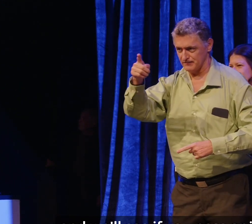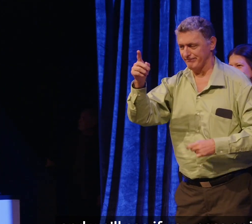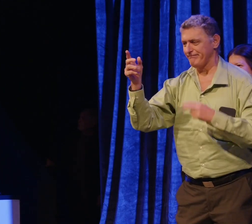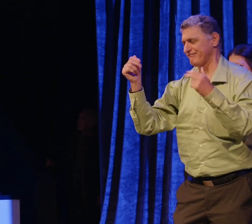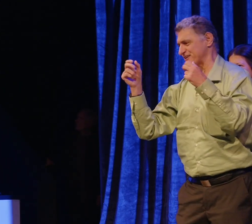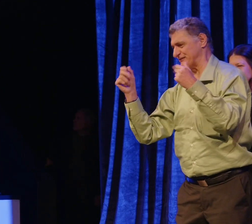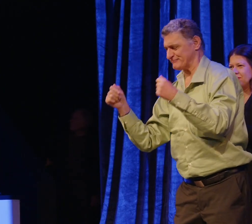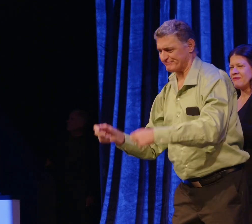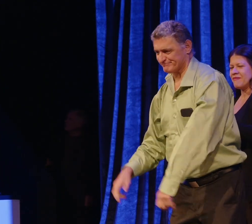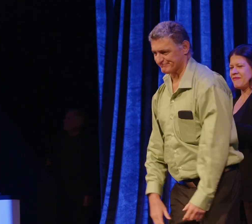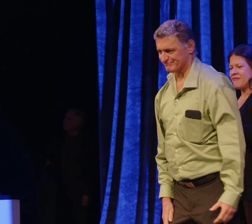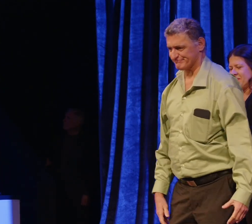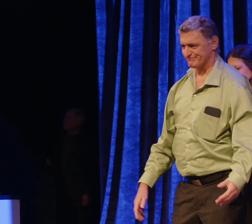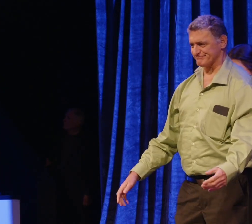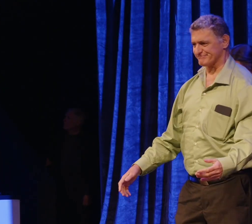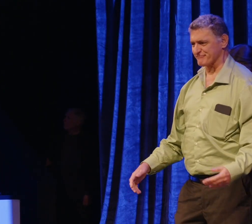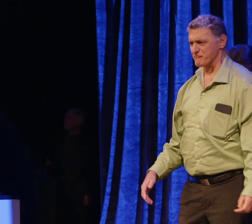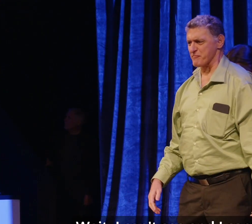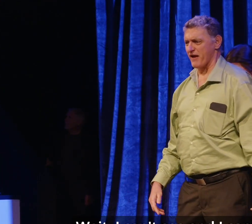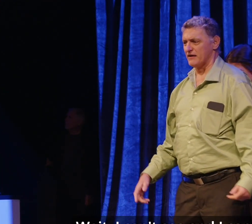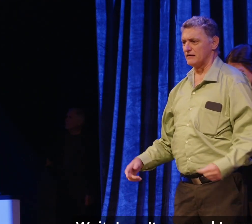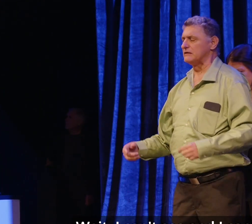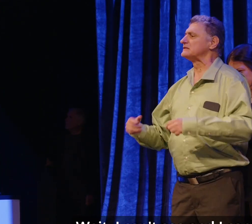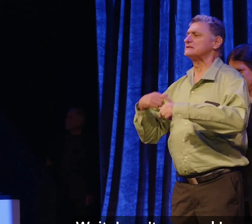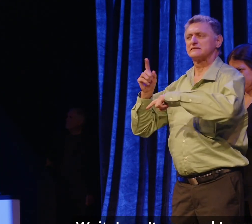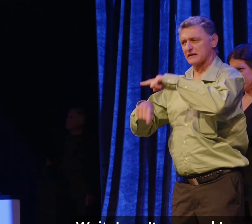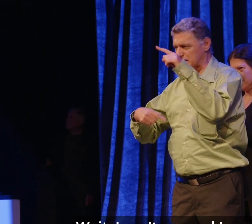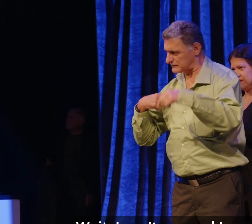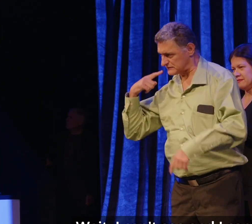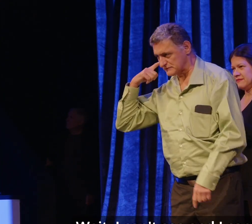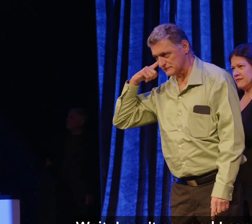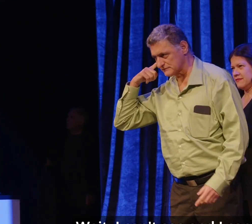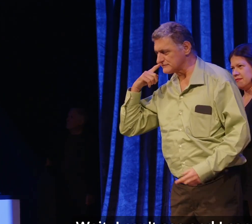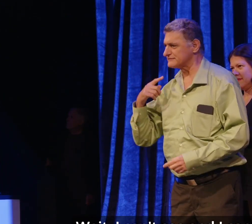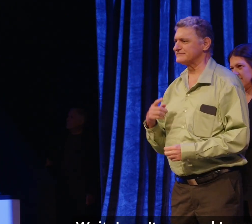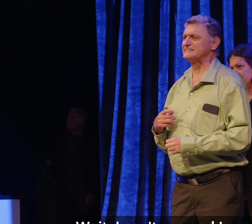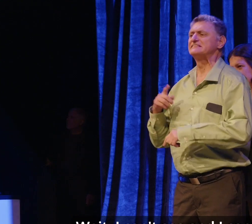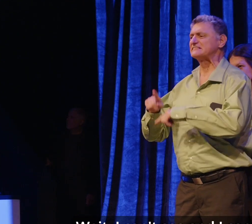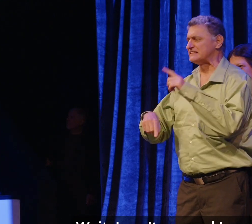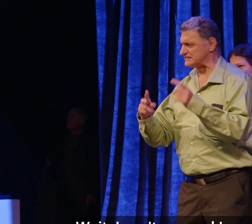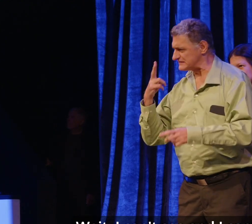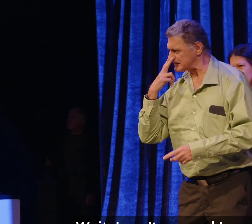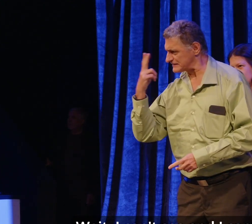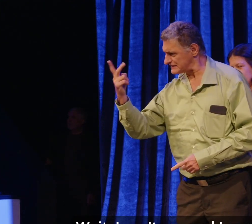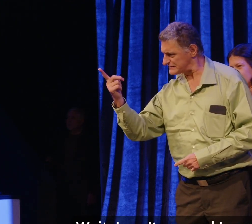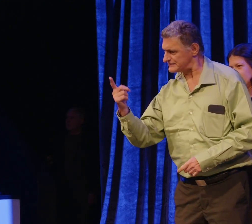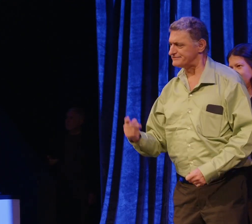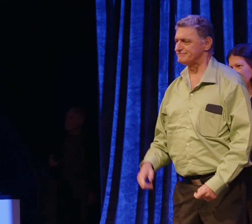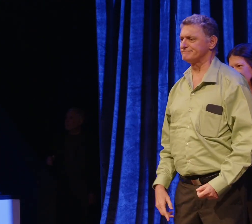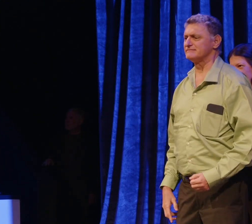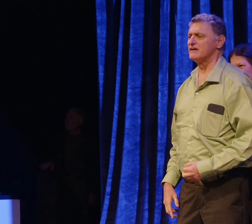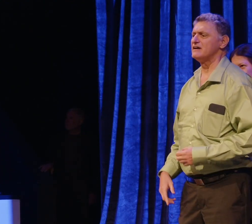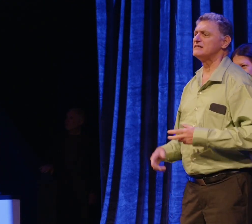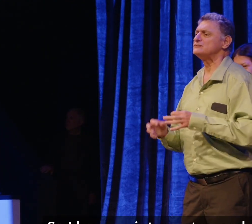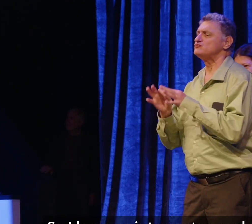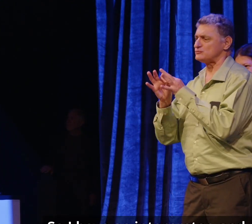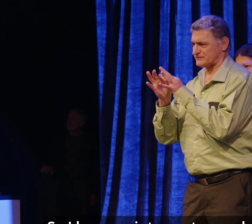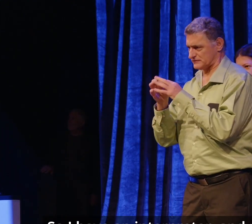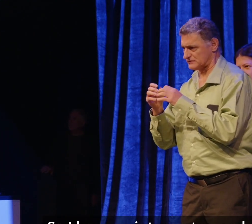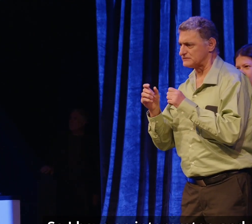fail. Oh, wait, I can't see, and I can't hear. So I have an